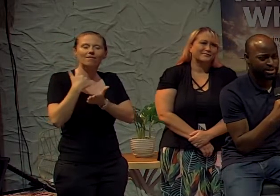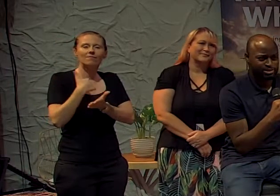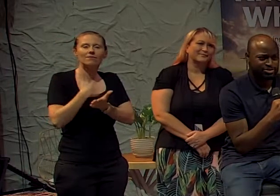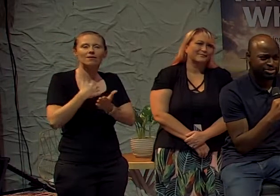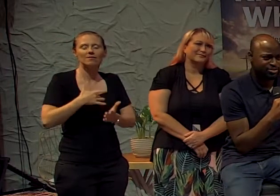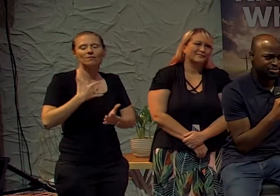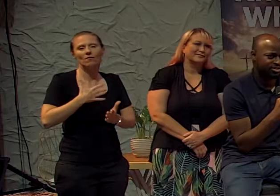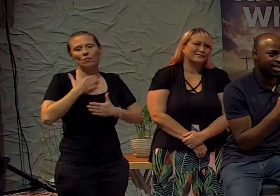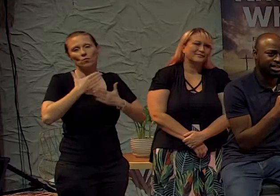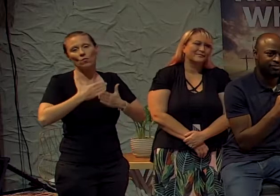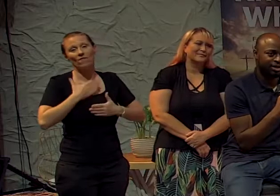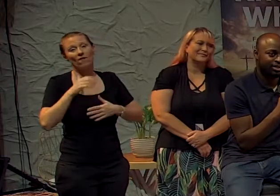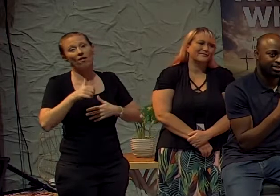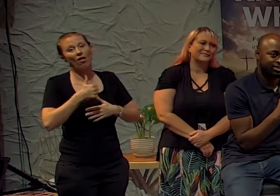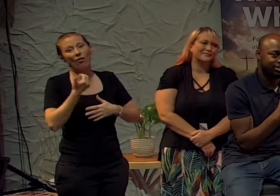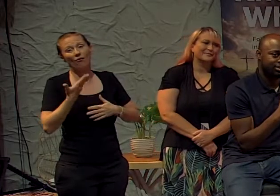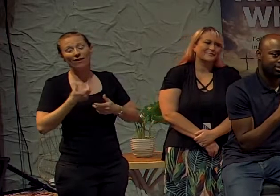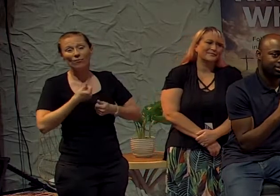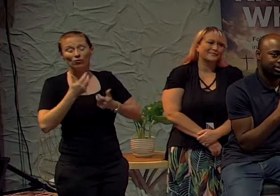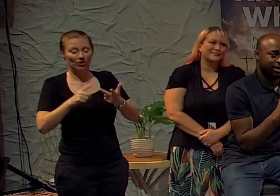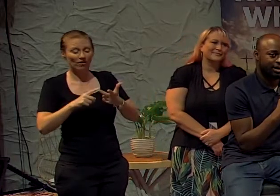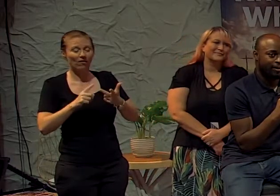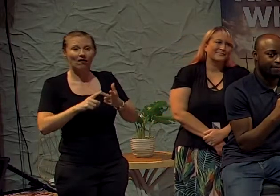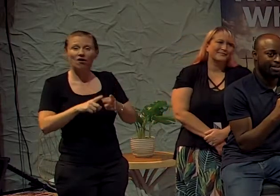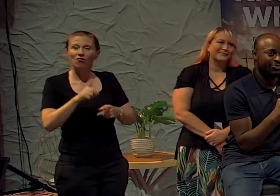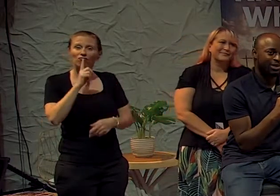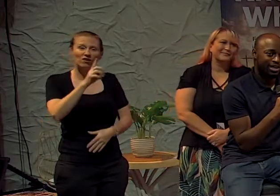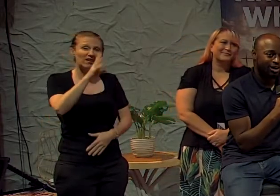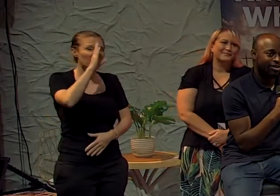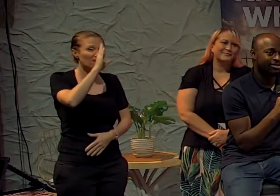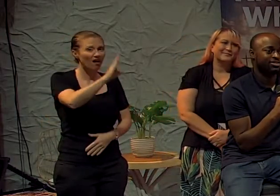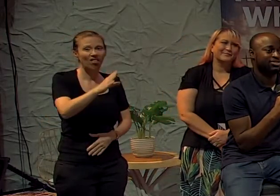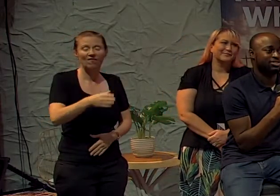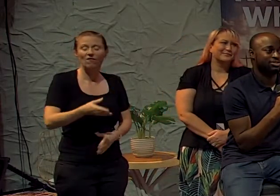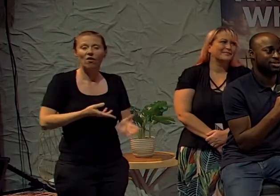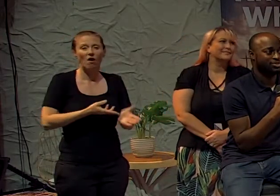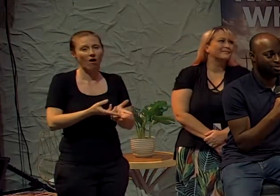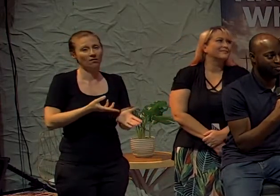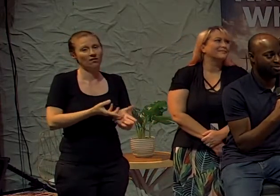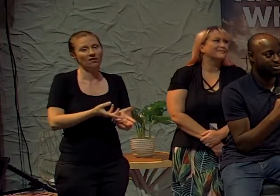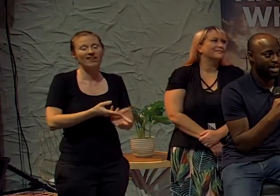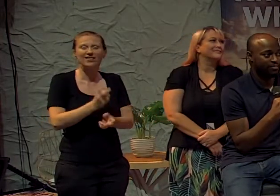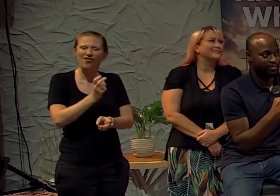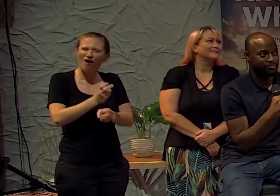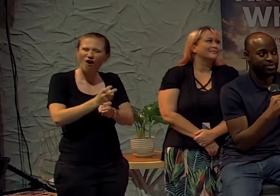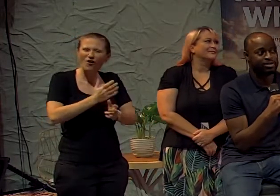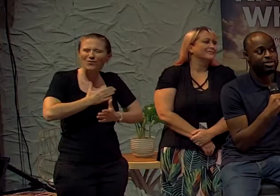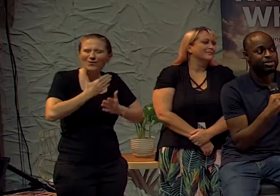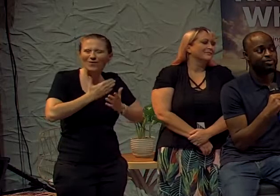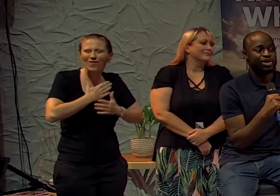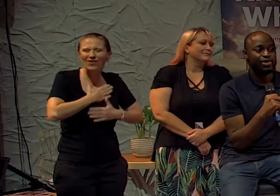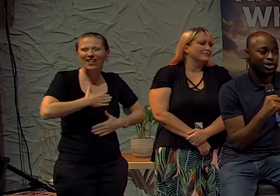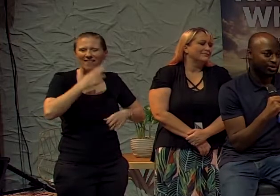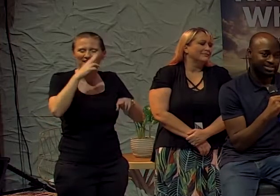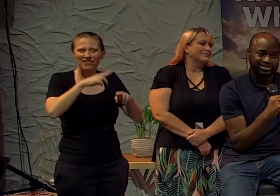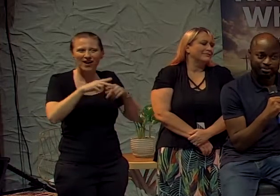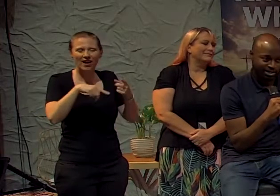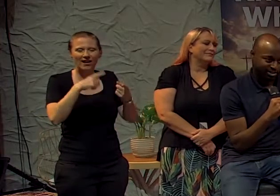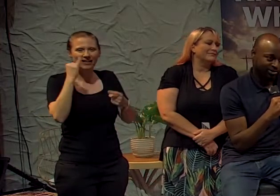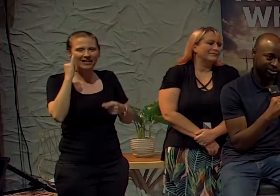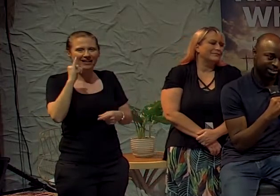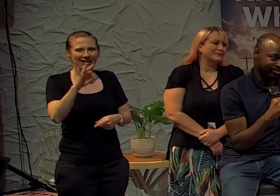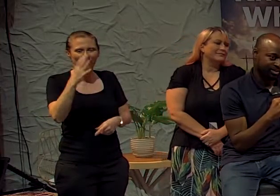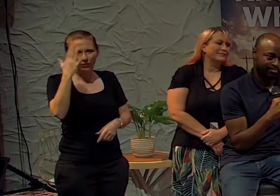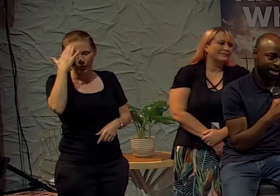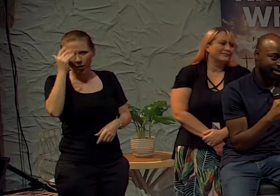other thing I was going to share is just gut level honesty. It's really hard to just be joyful, to be having fun, when you know that